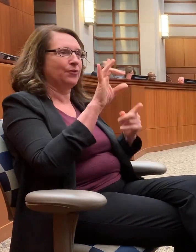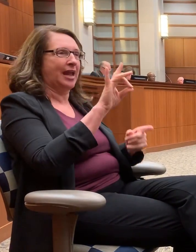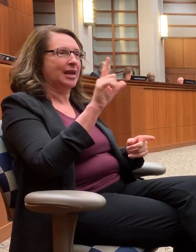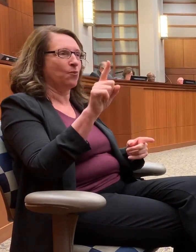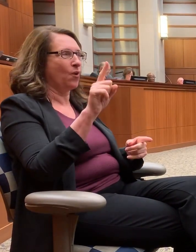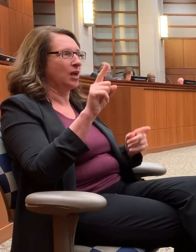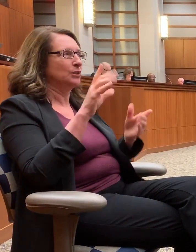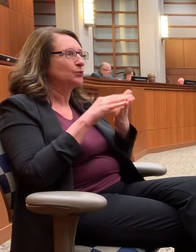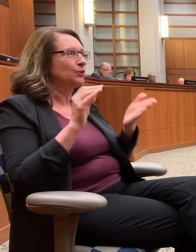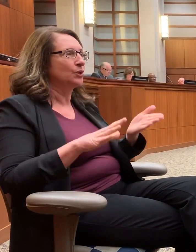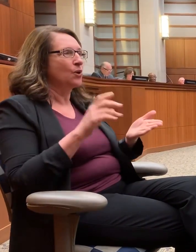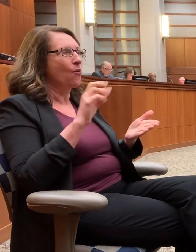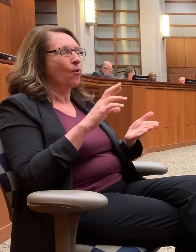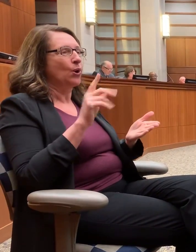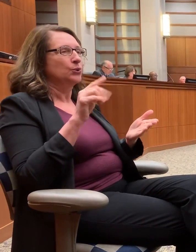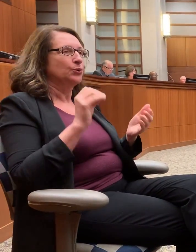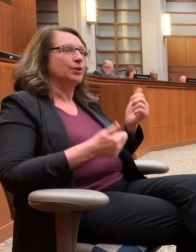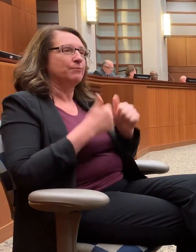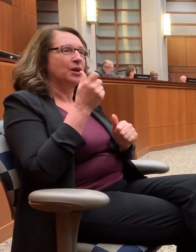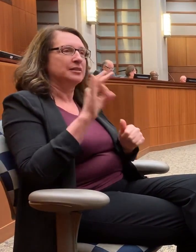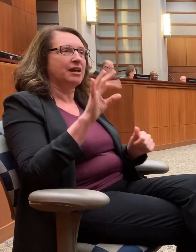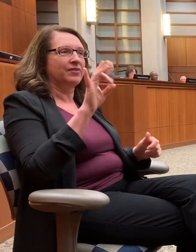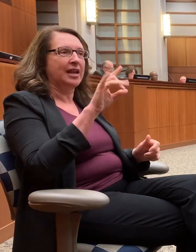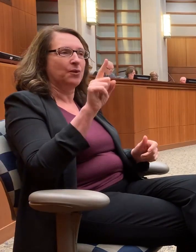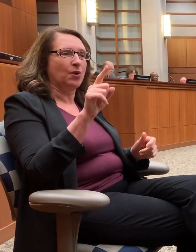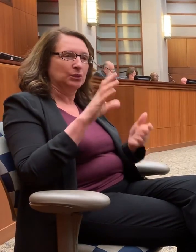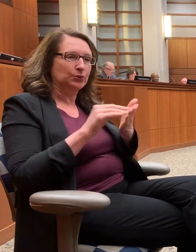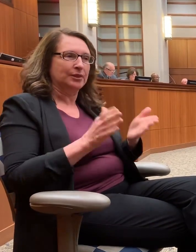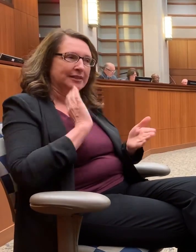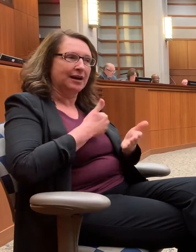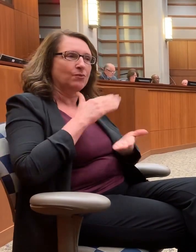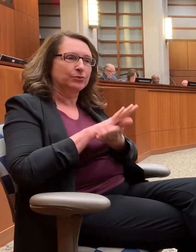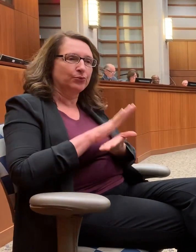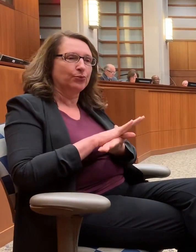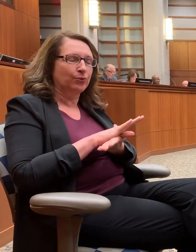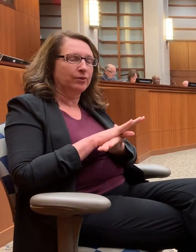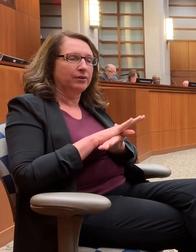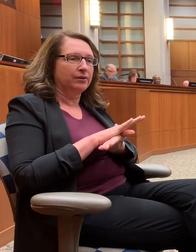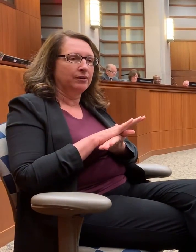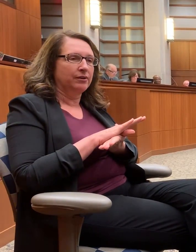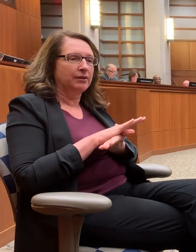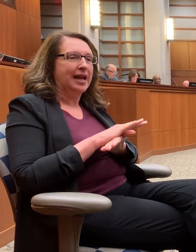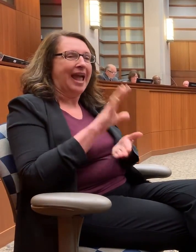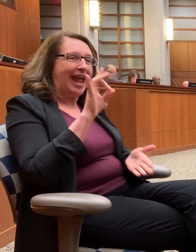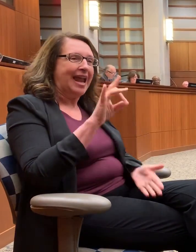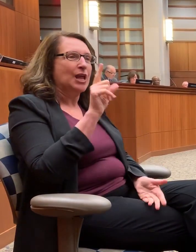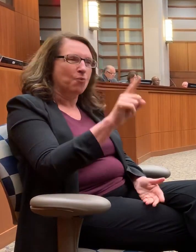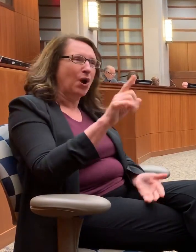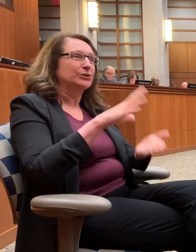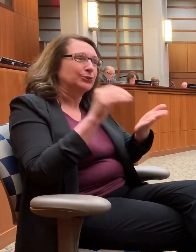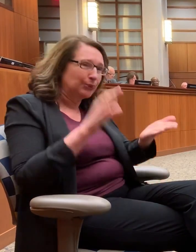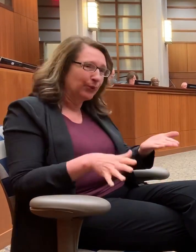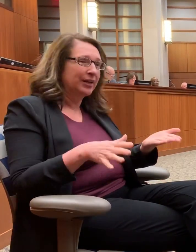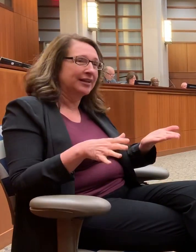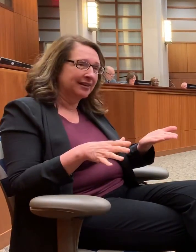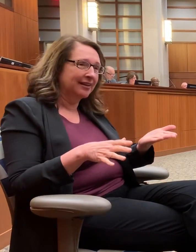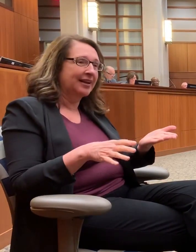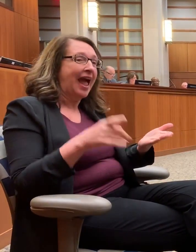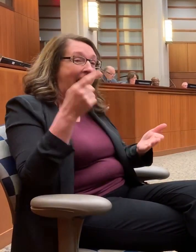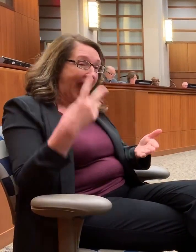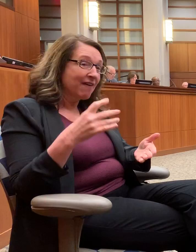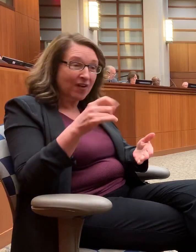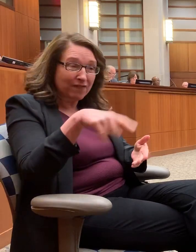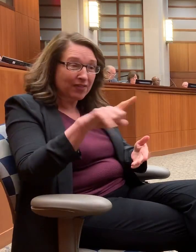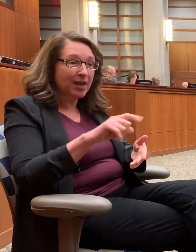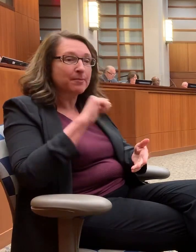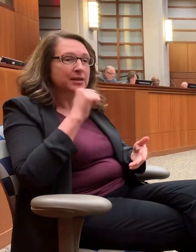students, or to the majority of the 81 students at our school. 81 students, half of them